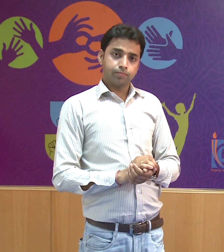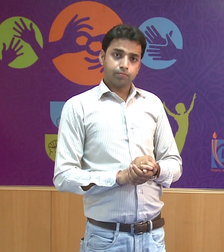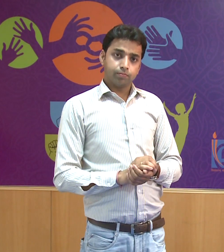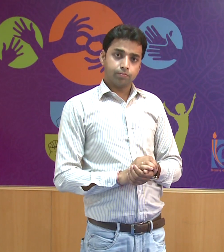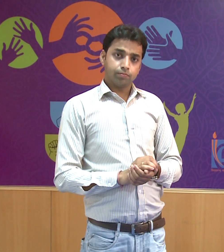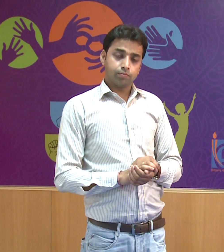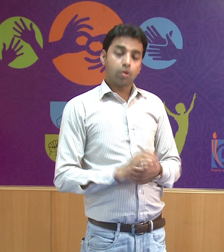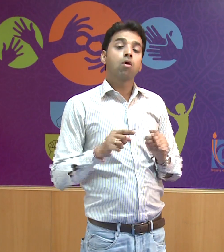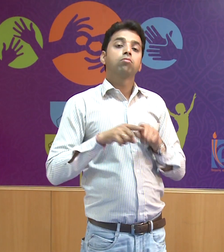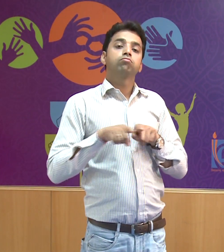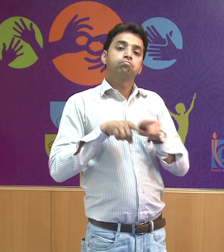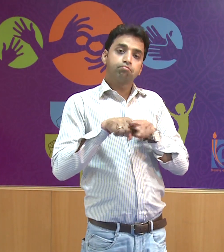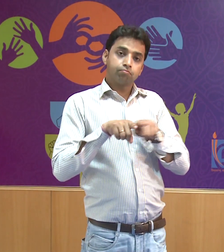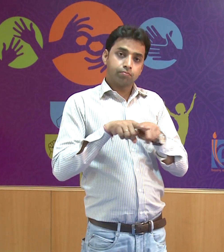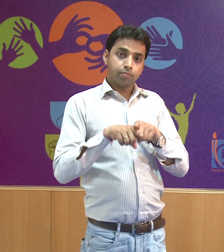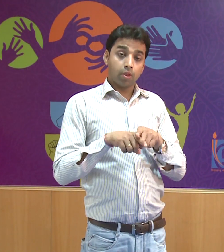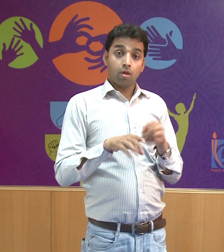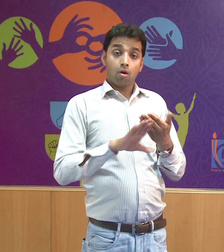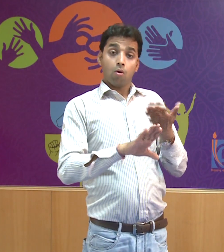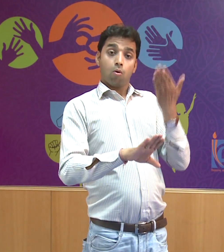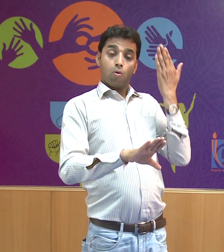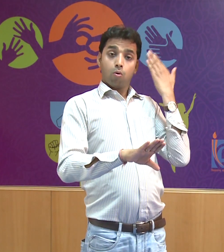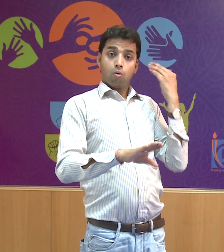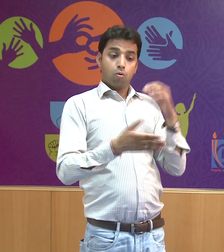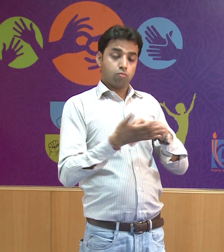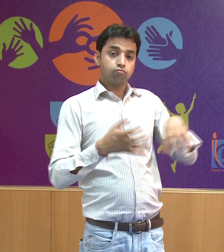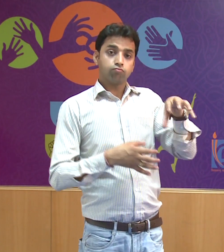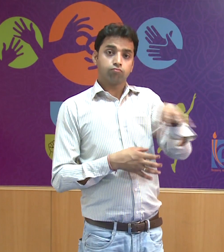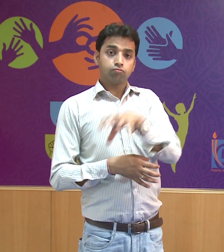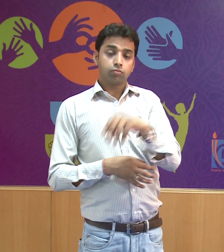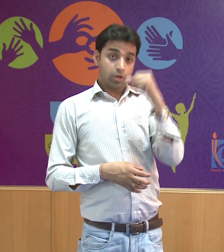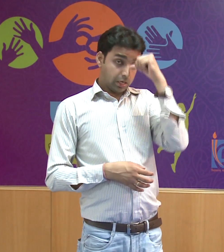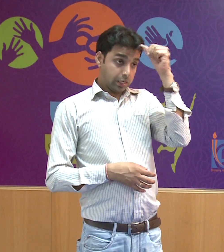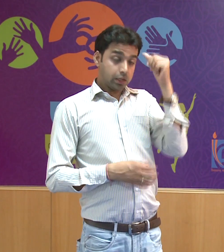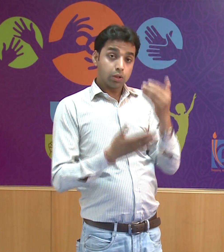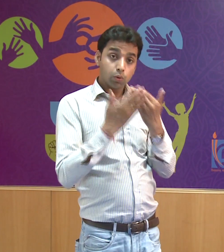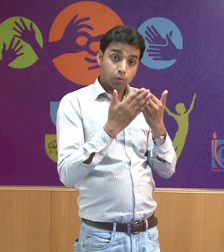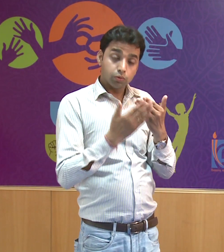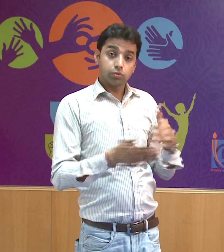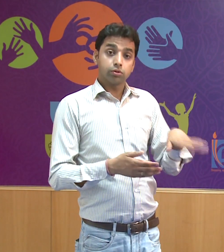For example, the old centers of Hindu education and learning